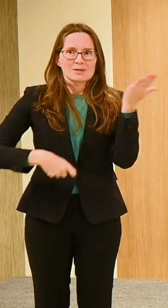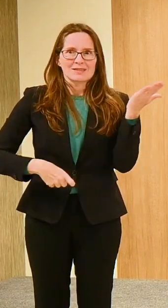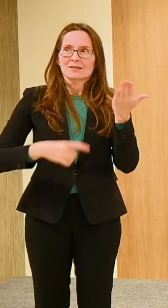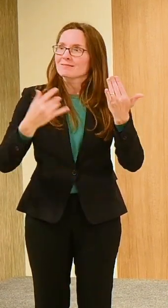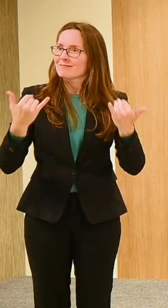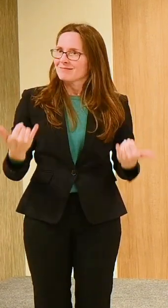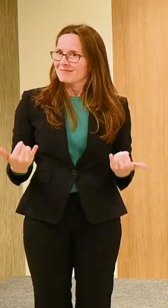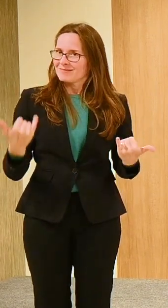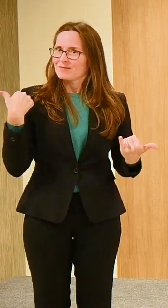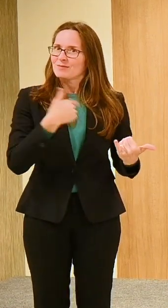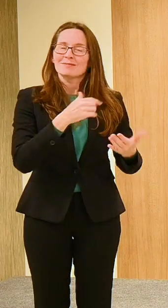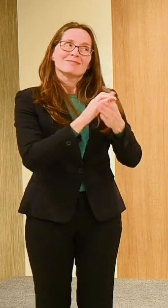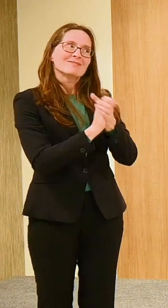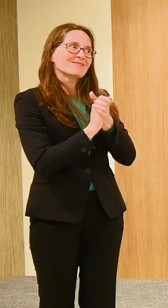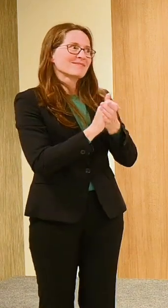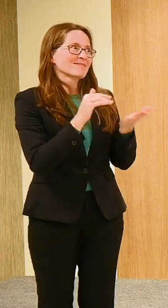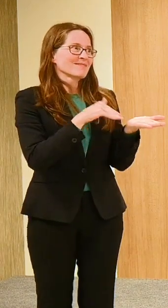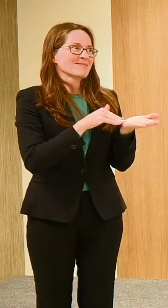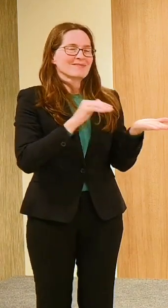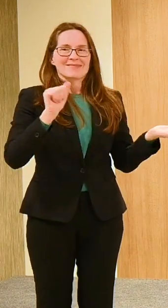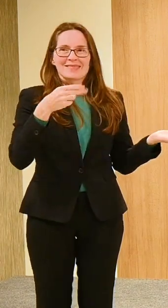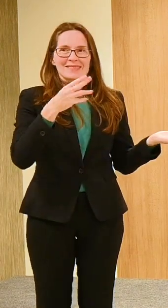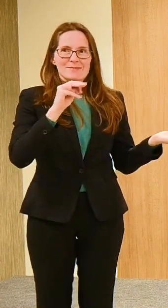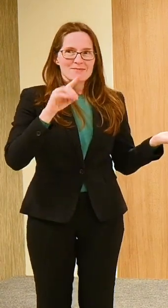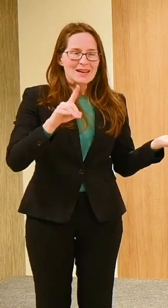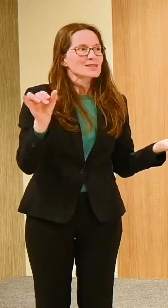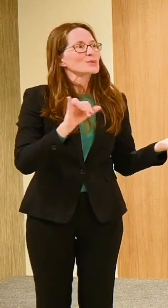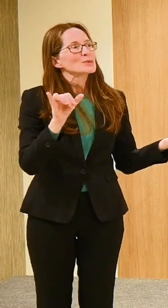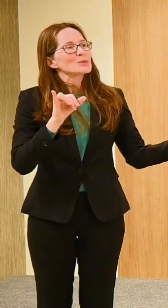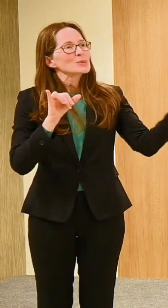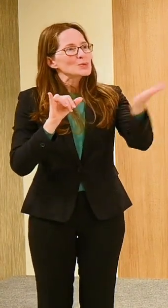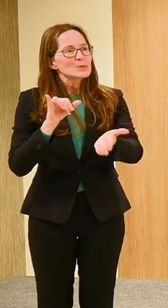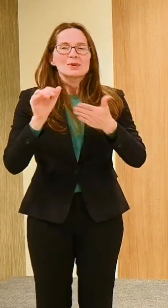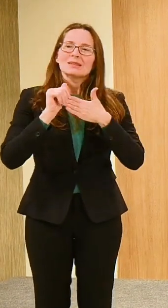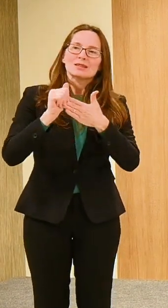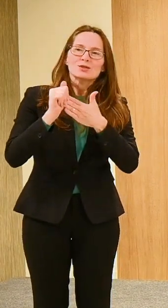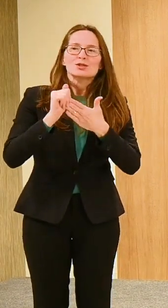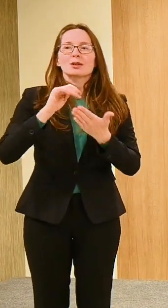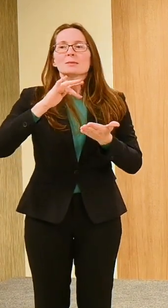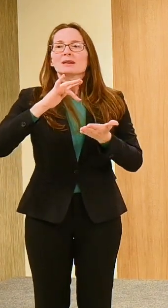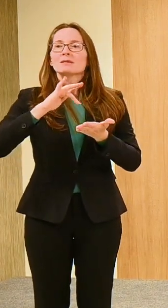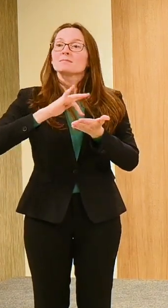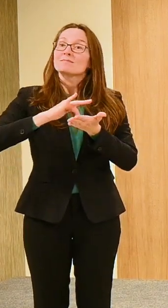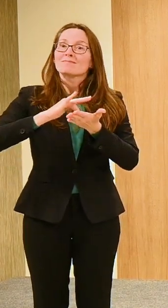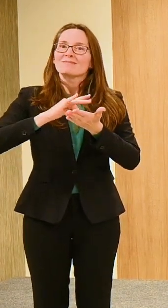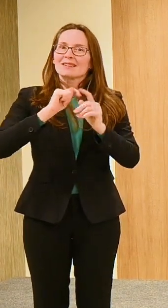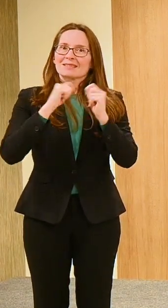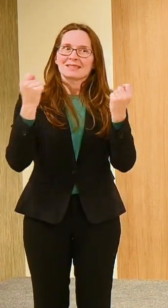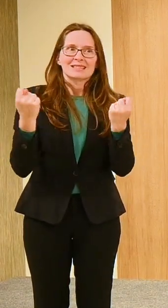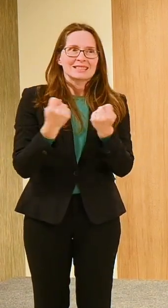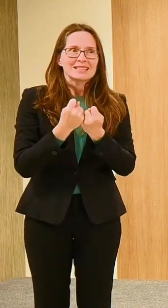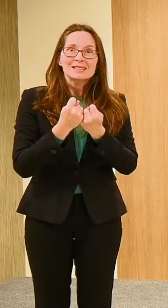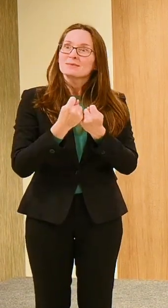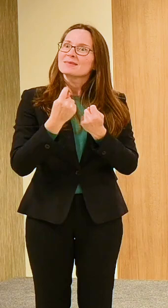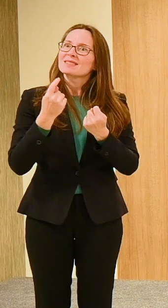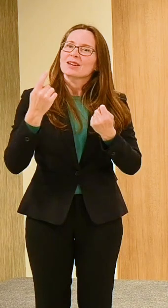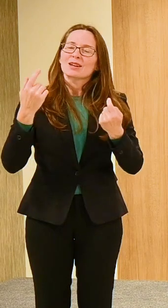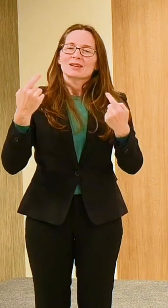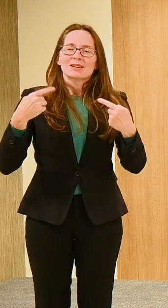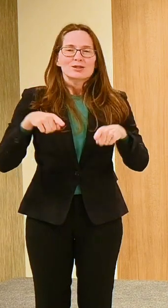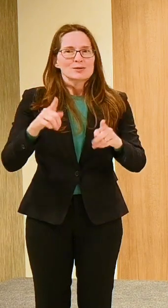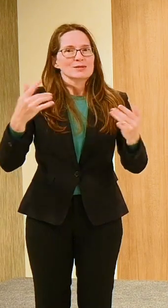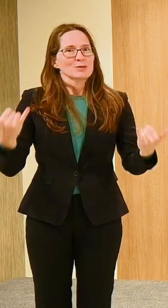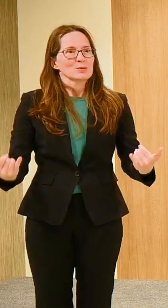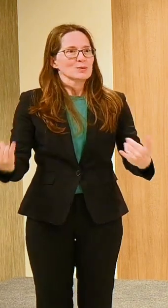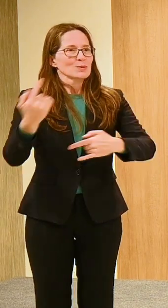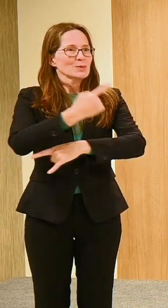congratulate Dr. Ahmed as well as the leadership and medical teams of the Johns Hopkins Howard County Medical Center on the grand opening of the new behavioral